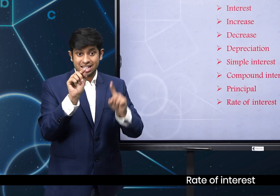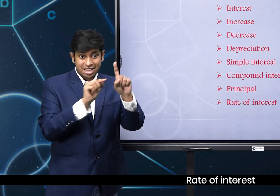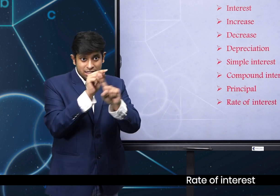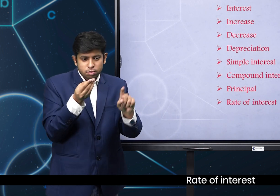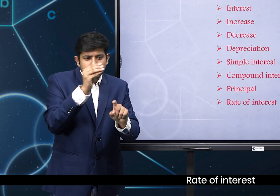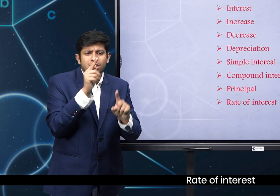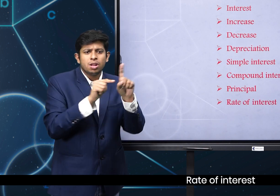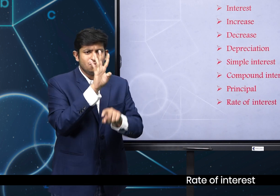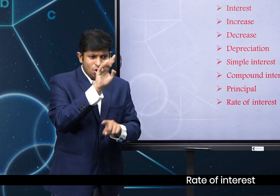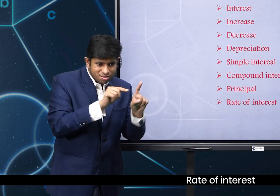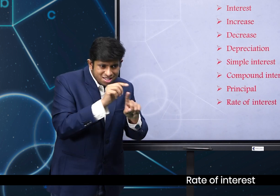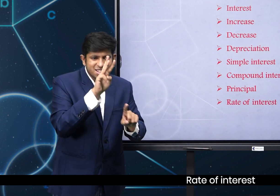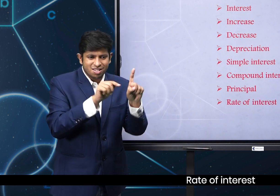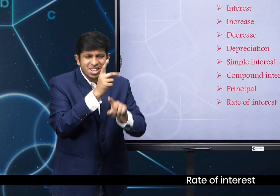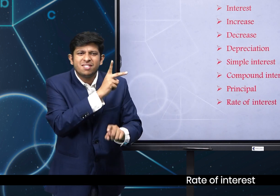rate of interest,